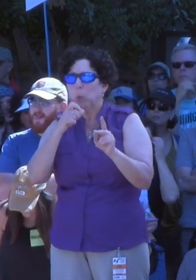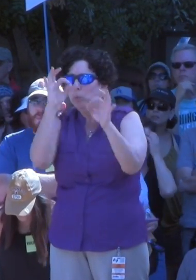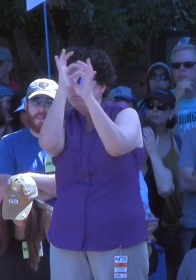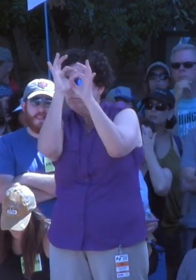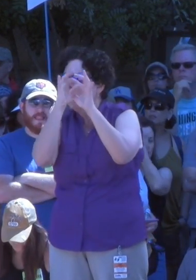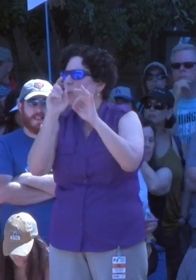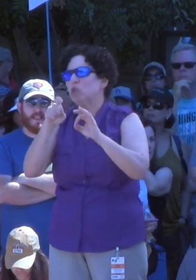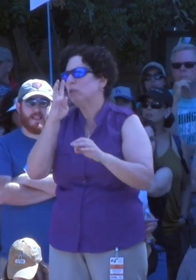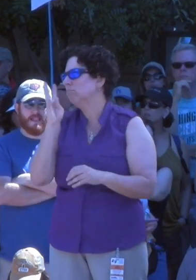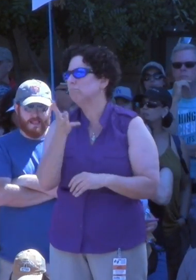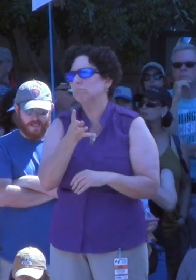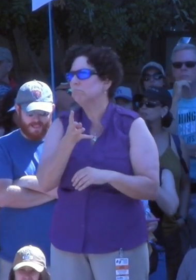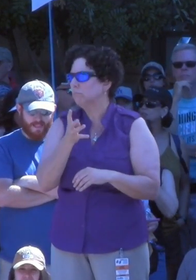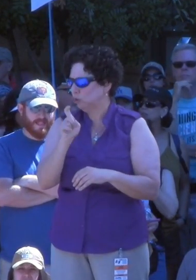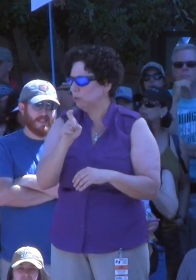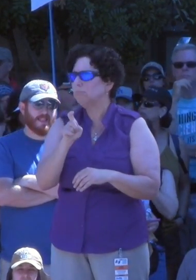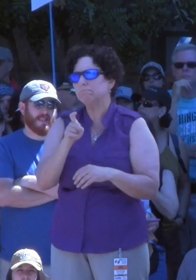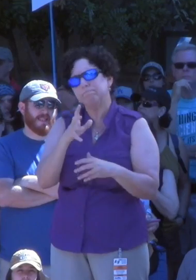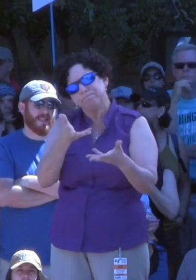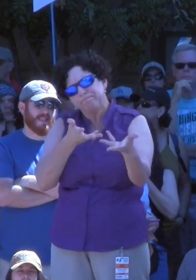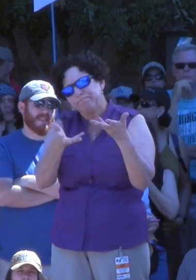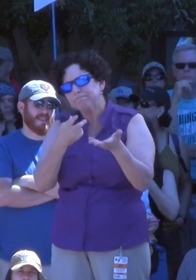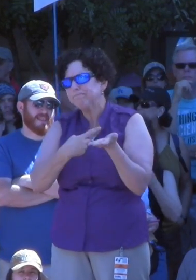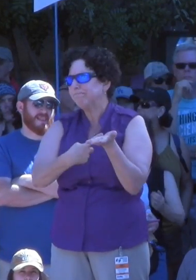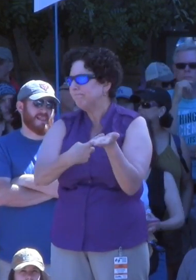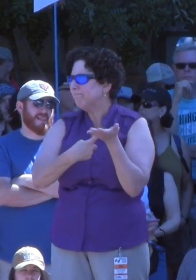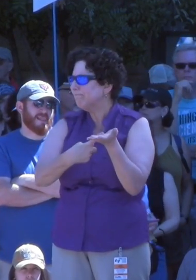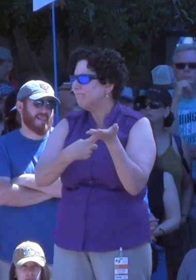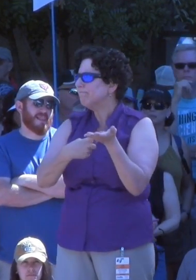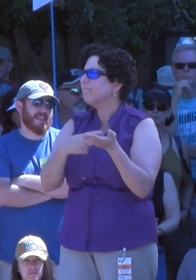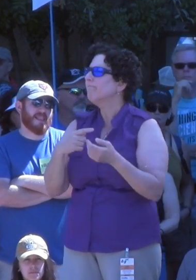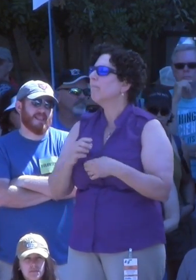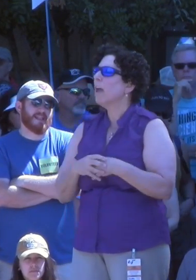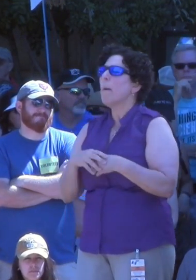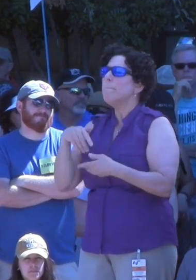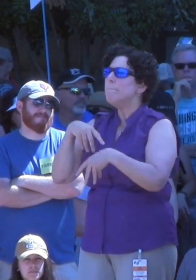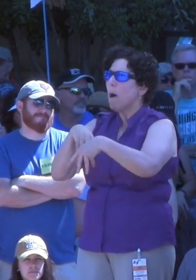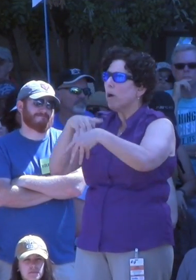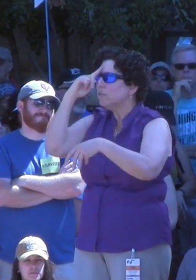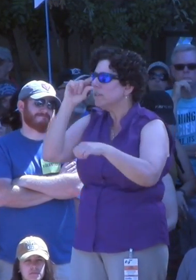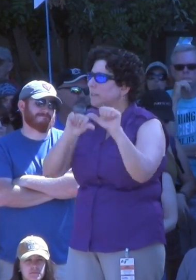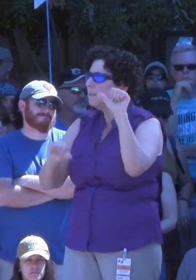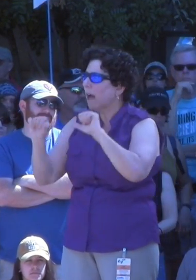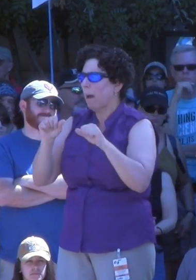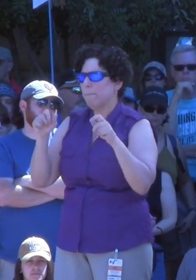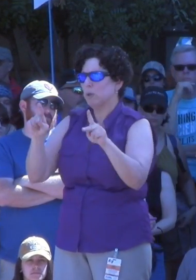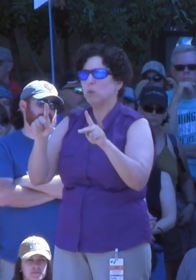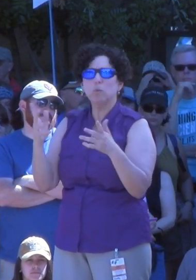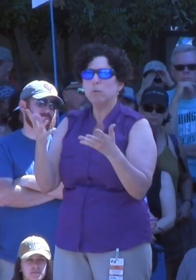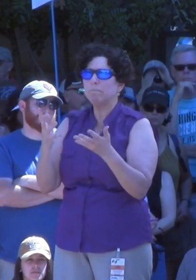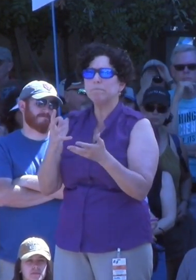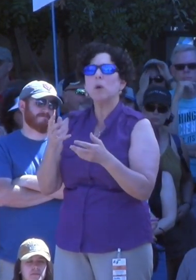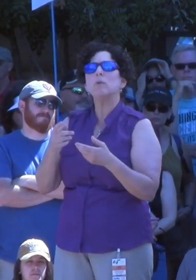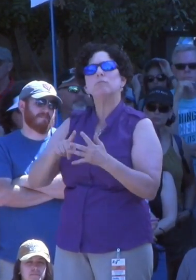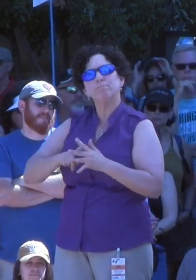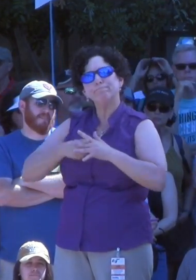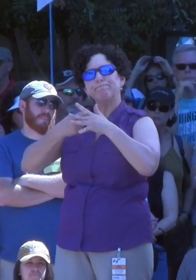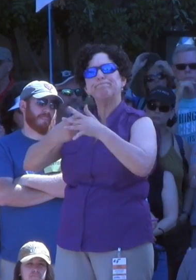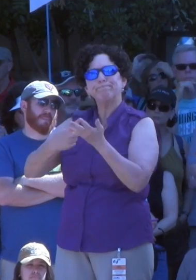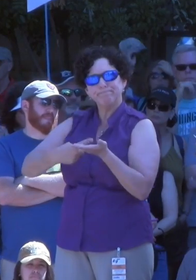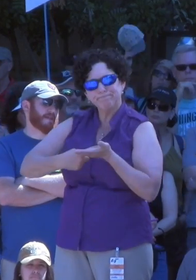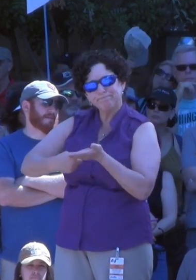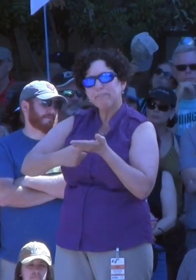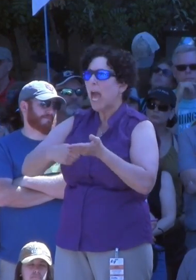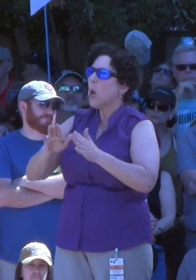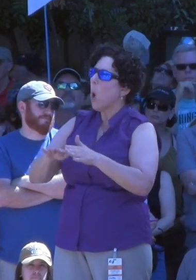not served as the ambassadors of the great benefits of science that we should. The March for Science is an opportunity for us to begin that dialogue and to open